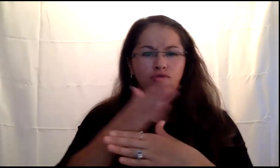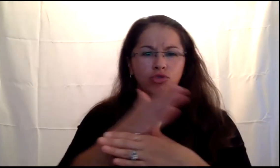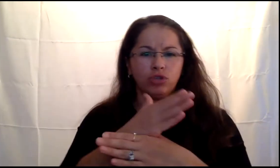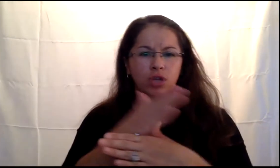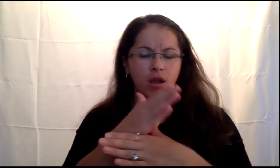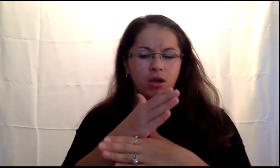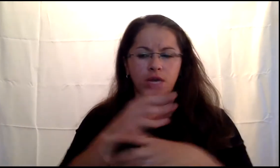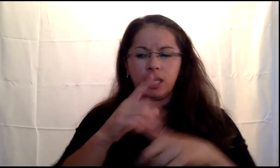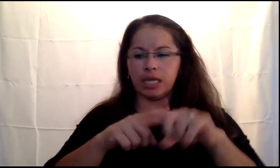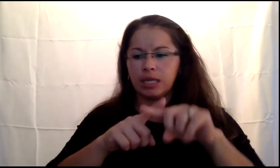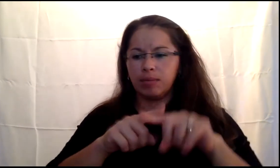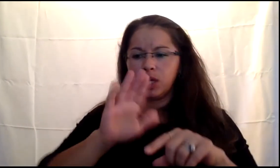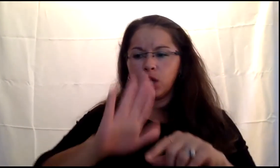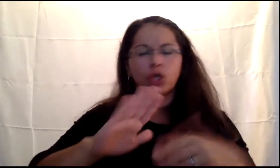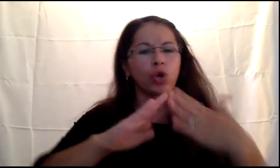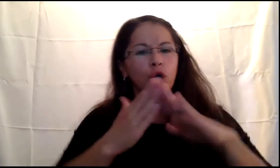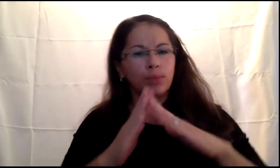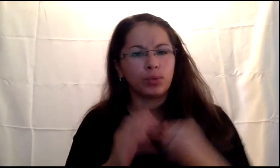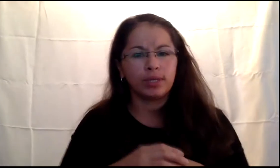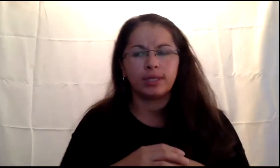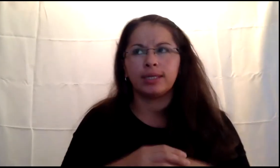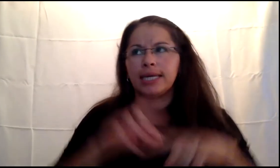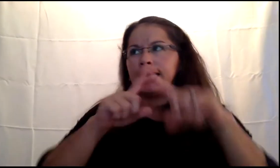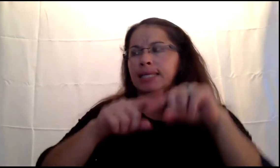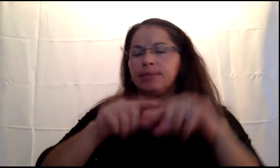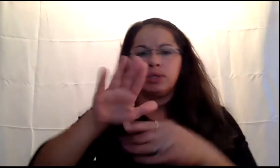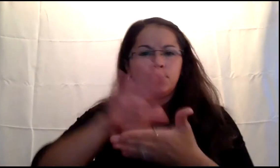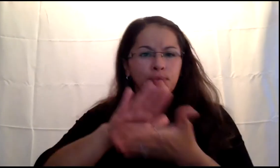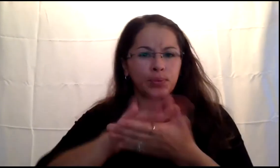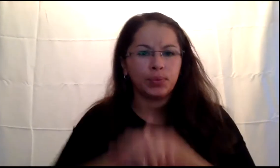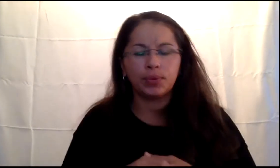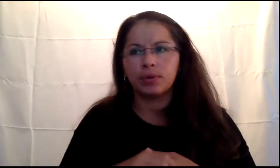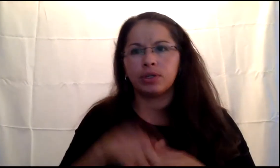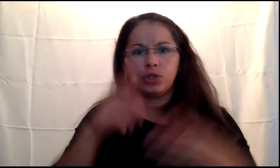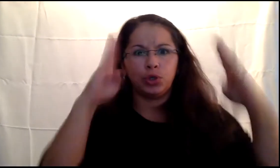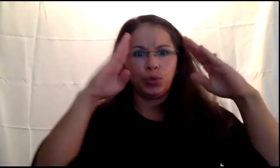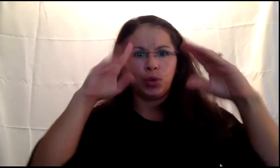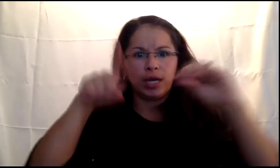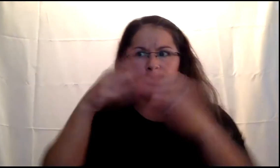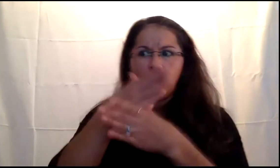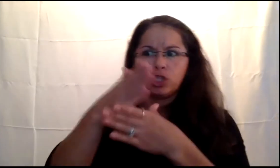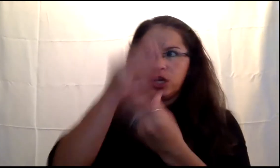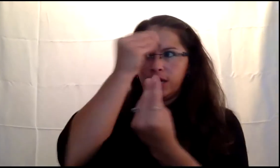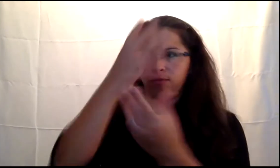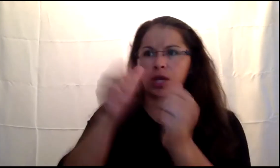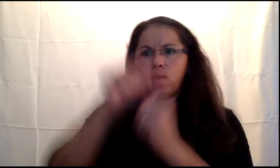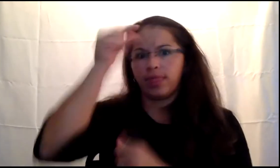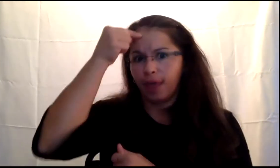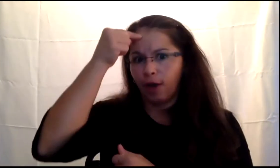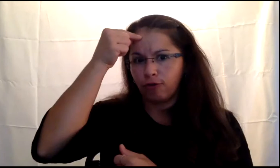your school. You worried about sharing it with government institutions and so forth. And so